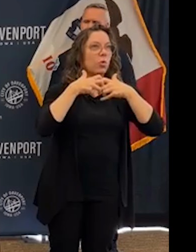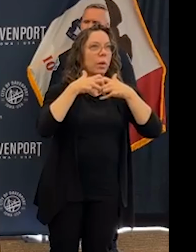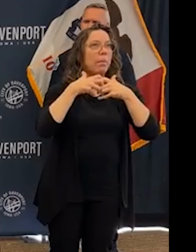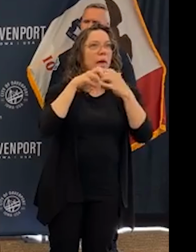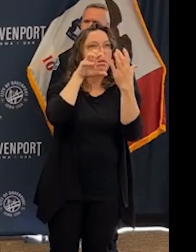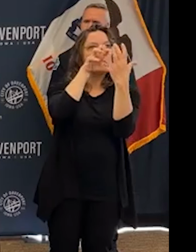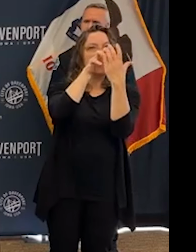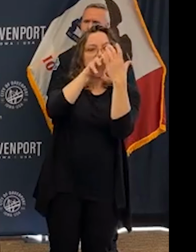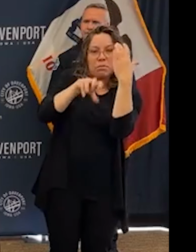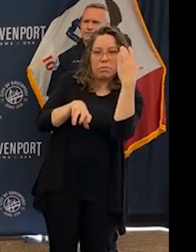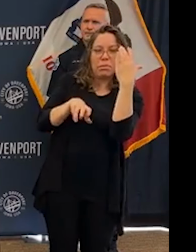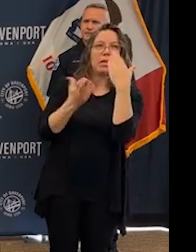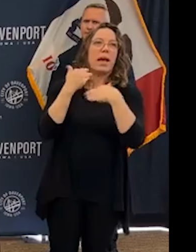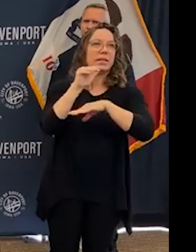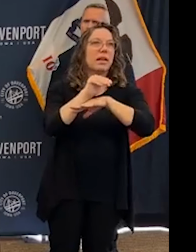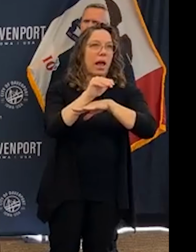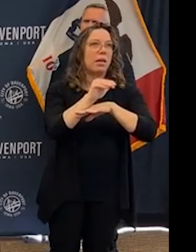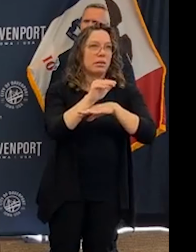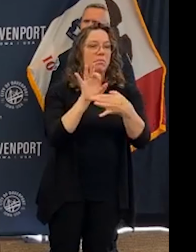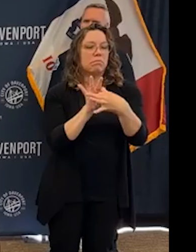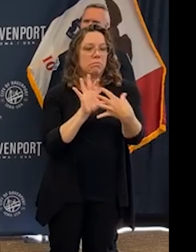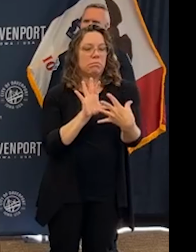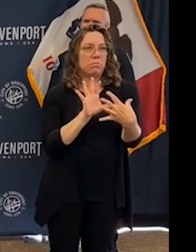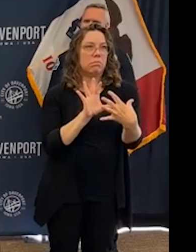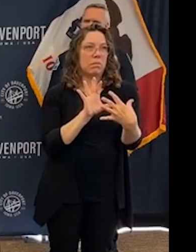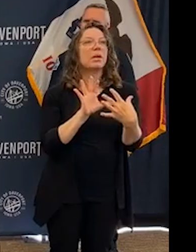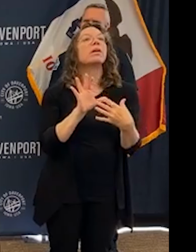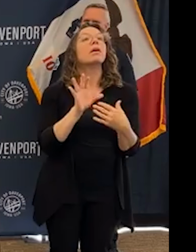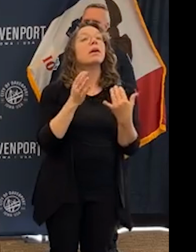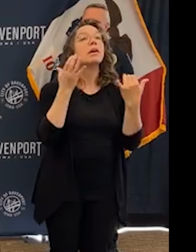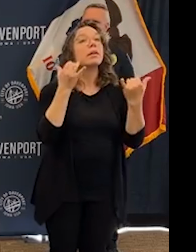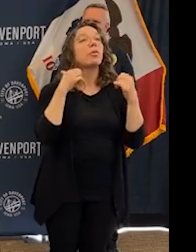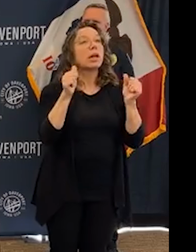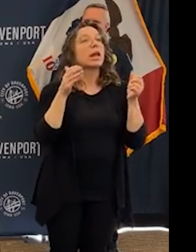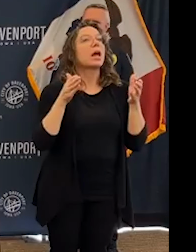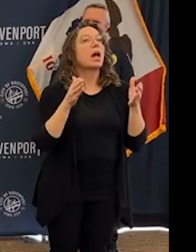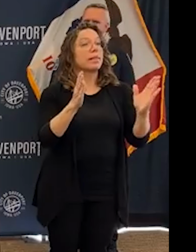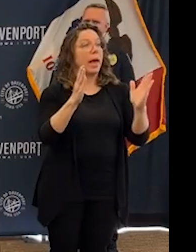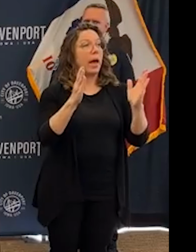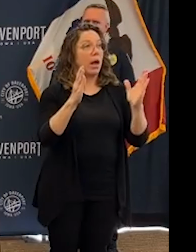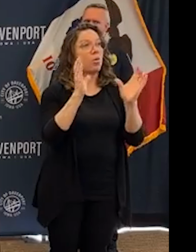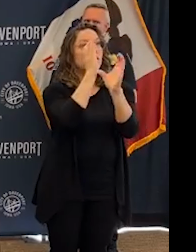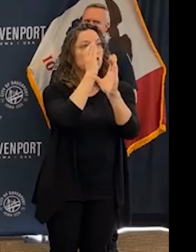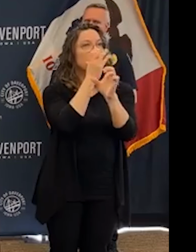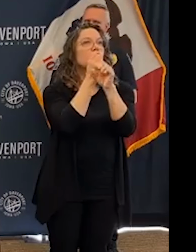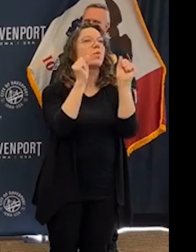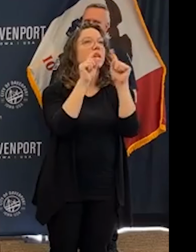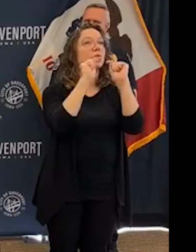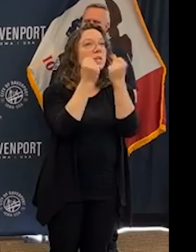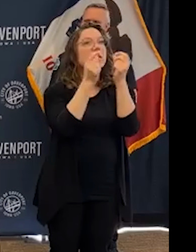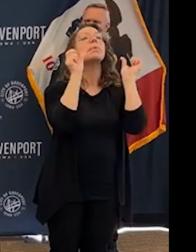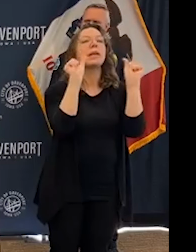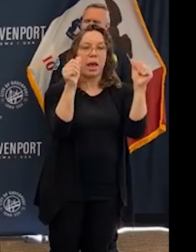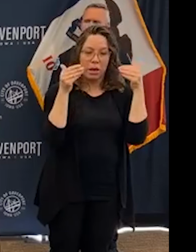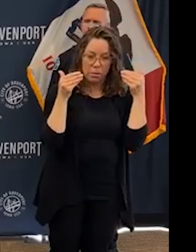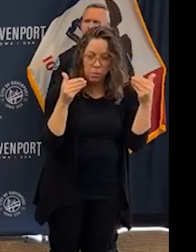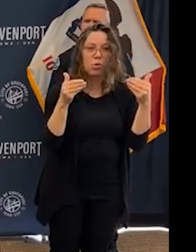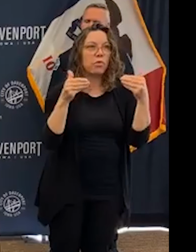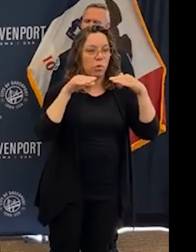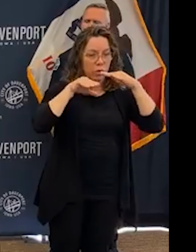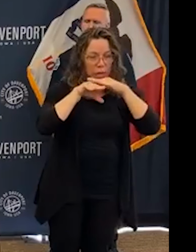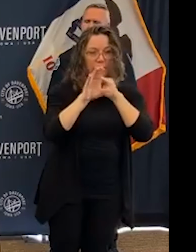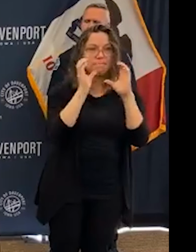as of last night. And at that point, we were able to allow our search and rescue team to move forward some of their